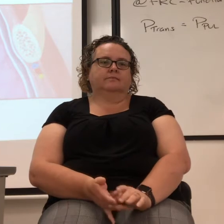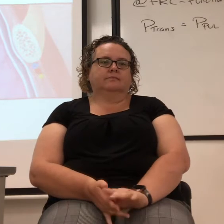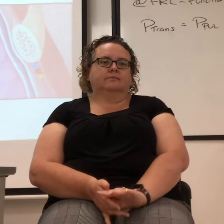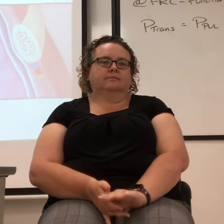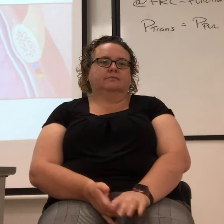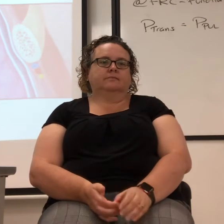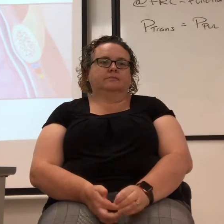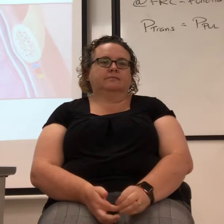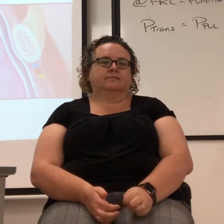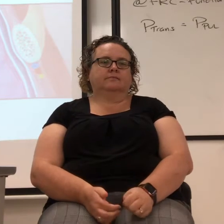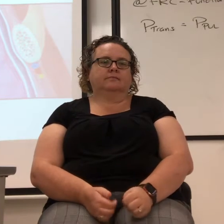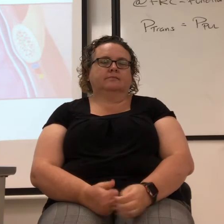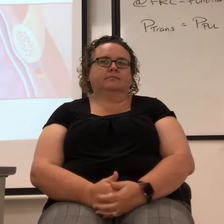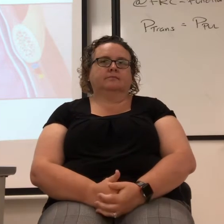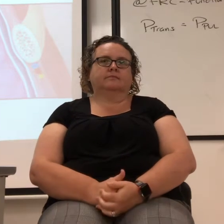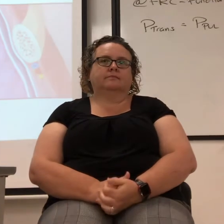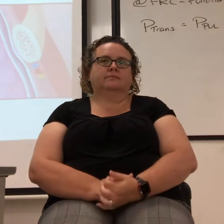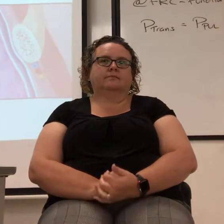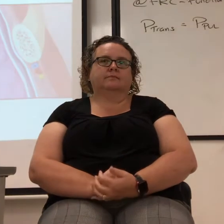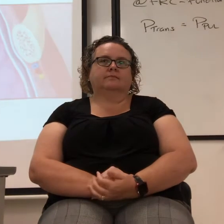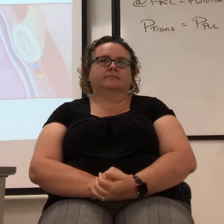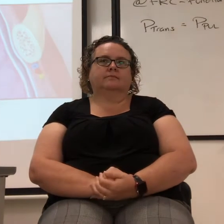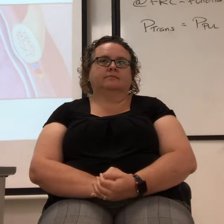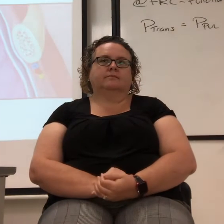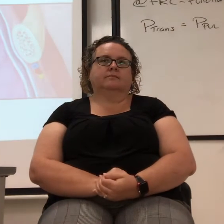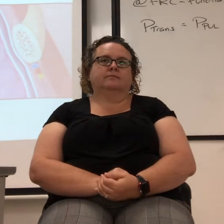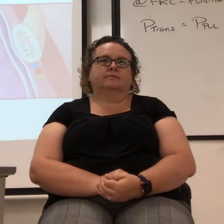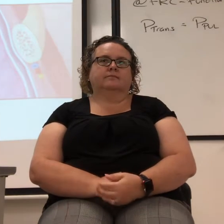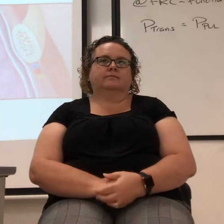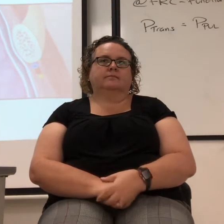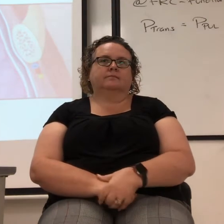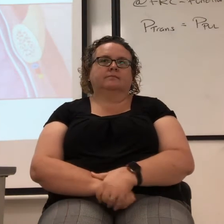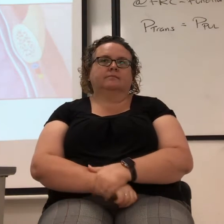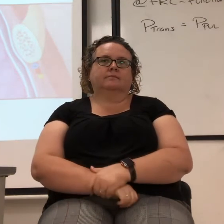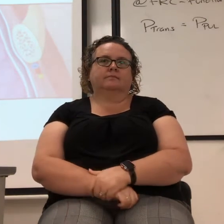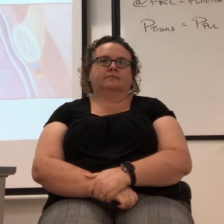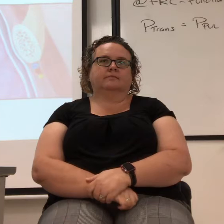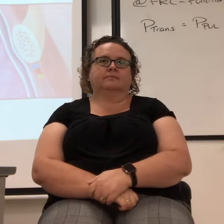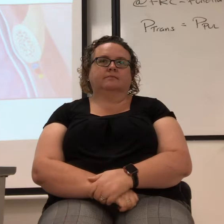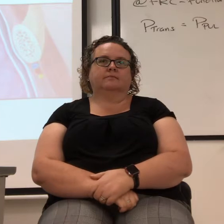one equation we're going to look at. And the intrinsic forces of lung